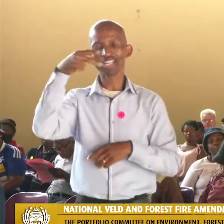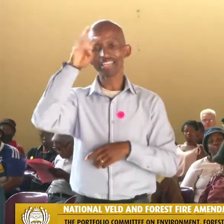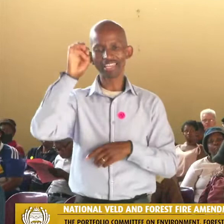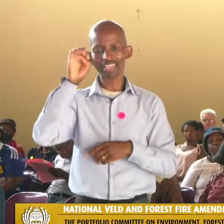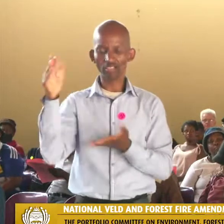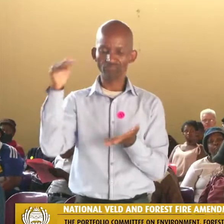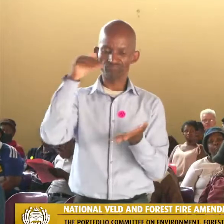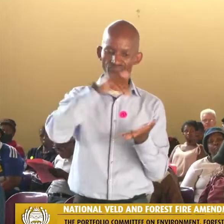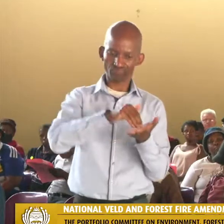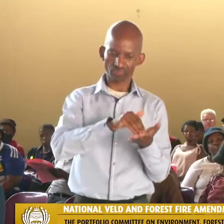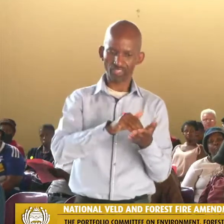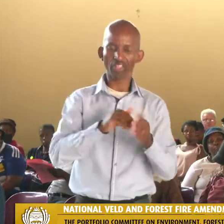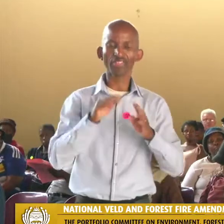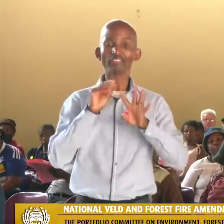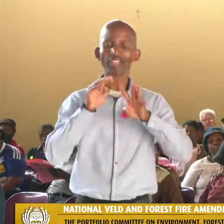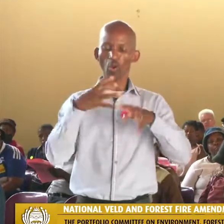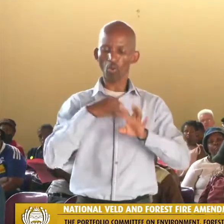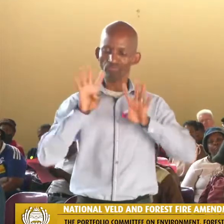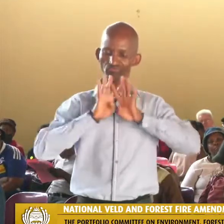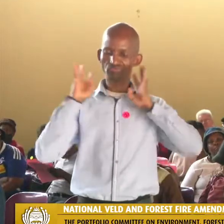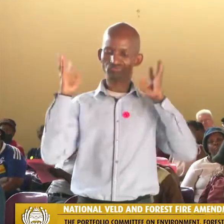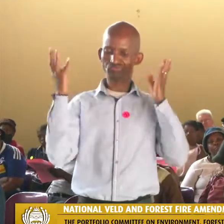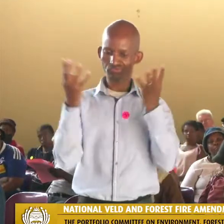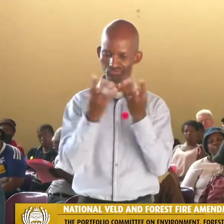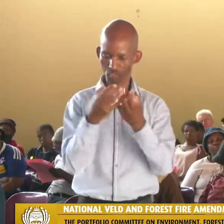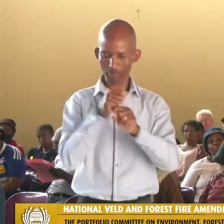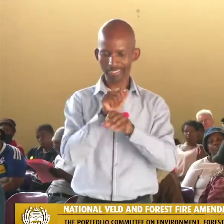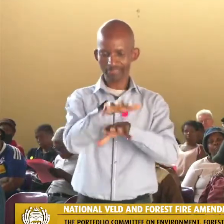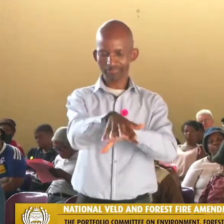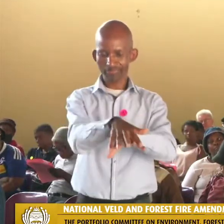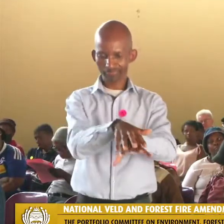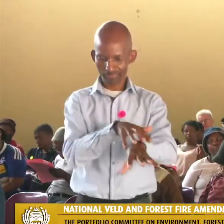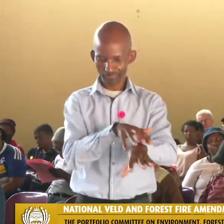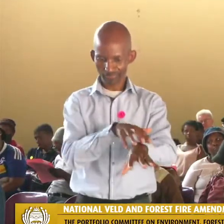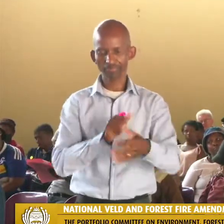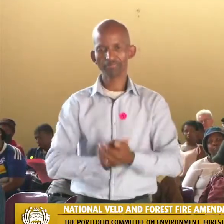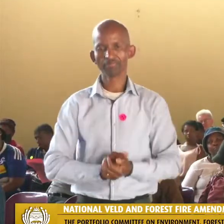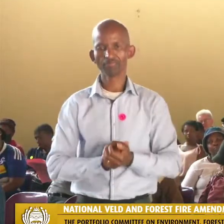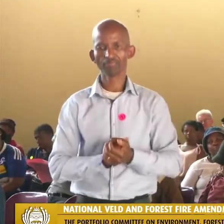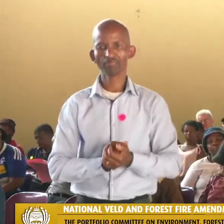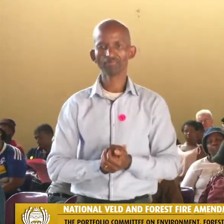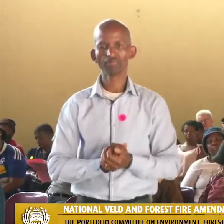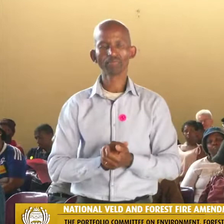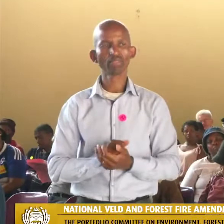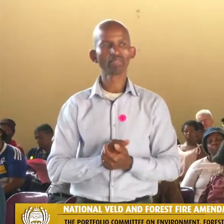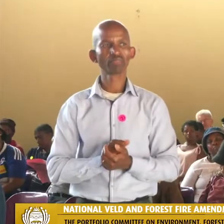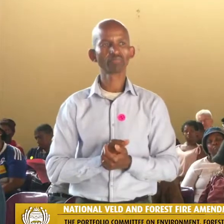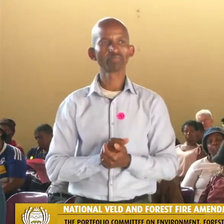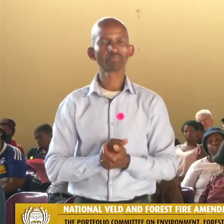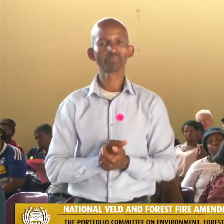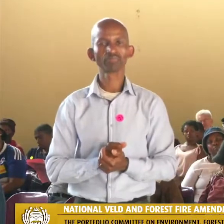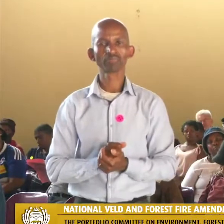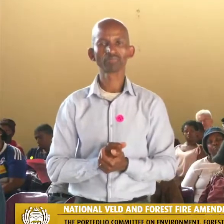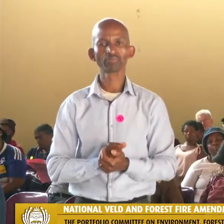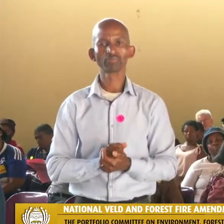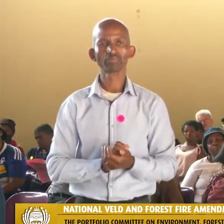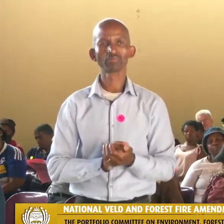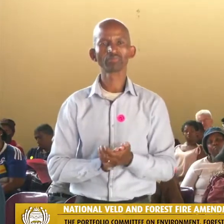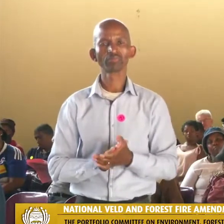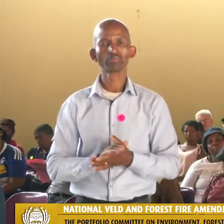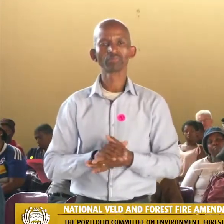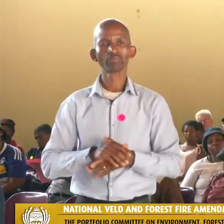di stands ka kwa gore ba And kgone ho lema. the people from Mutlaking had trespassed and got their own stands